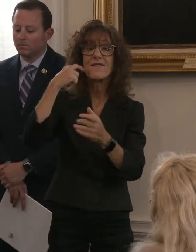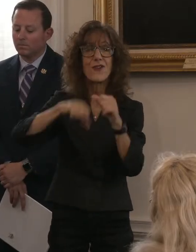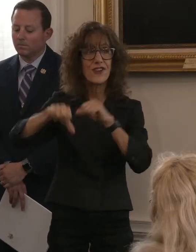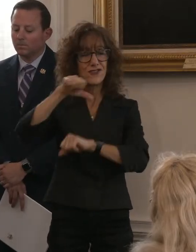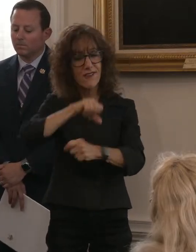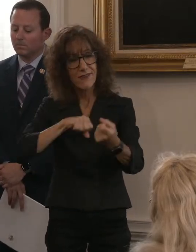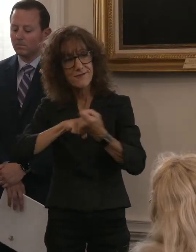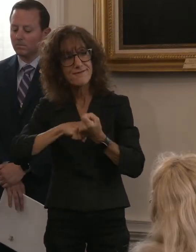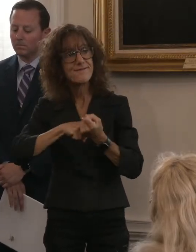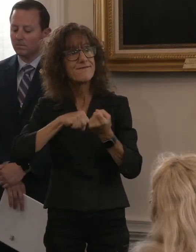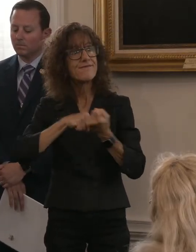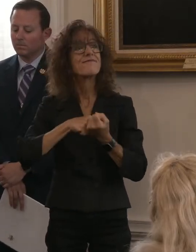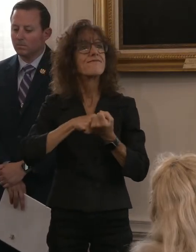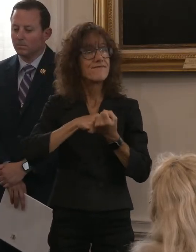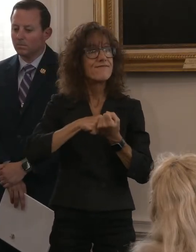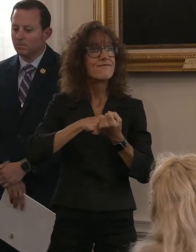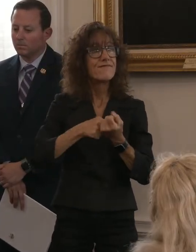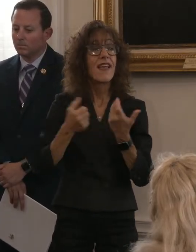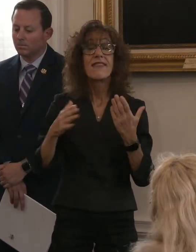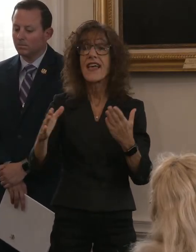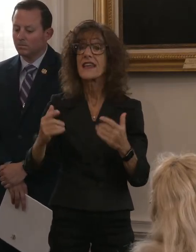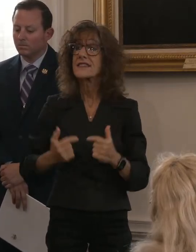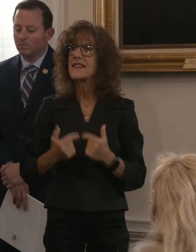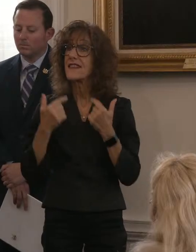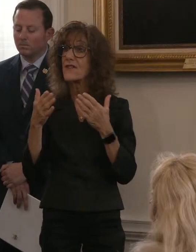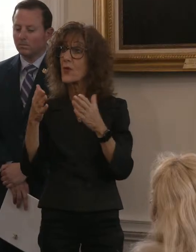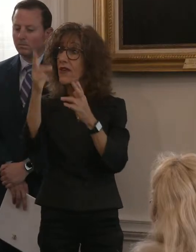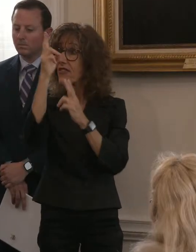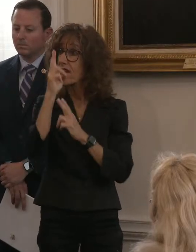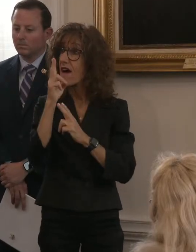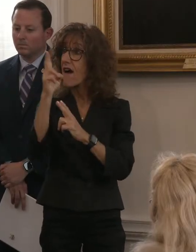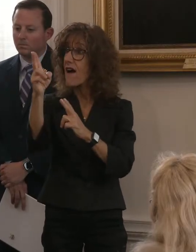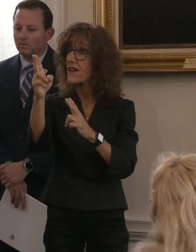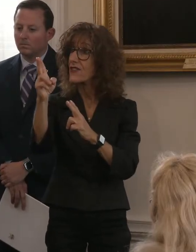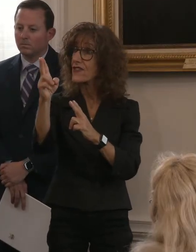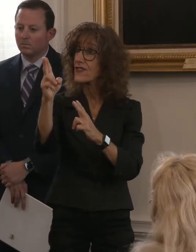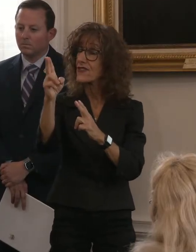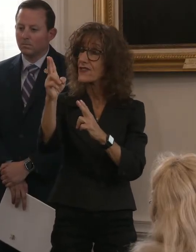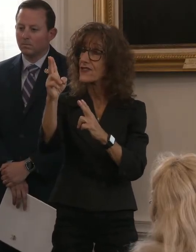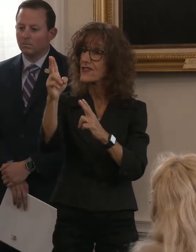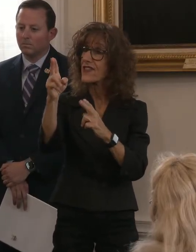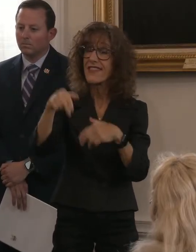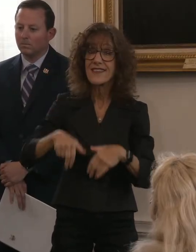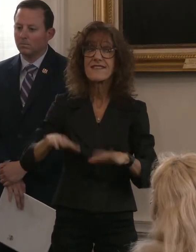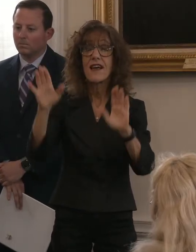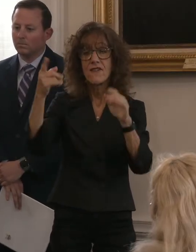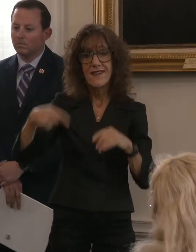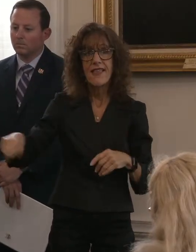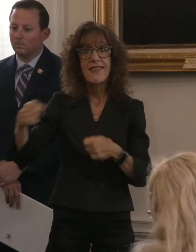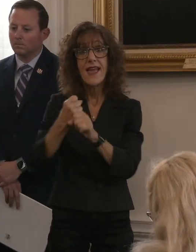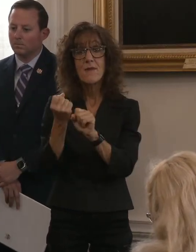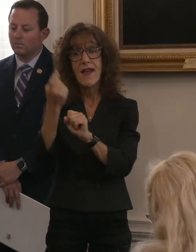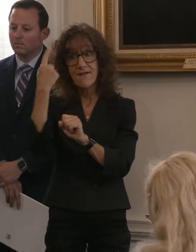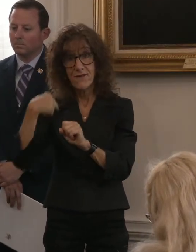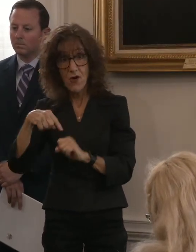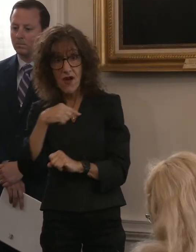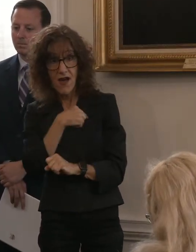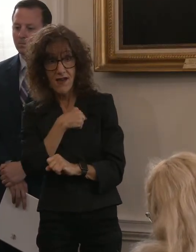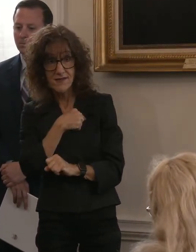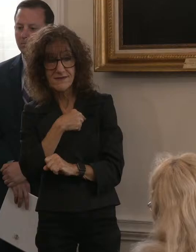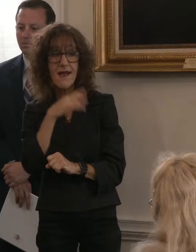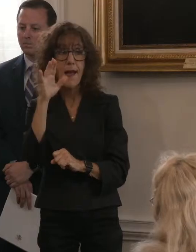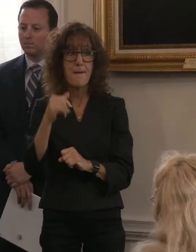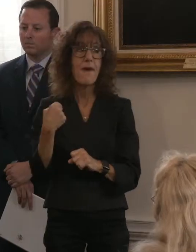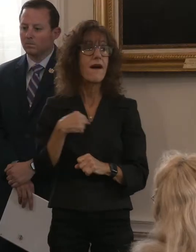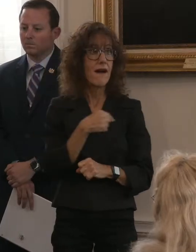another. Let us live in a way that honors the sacrifices that they made for us and by